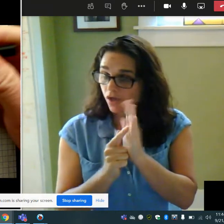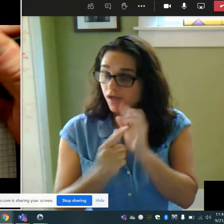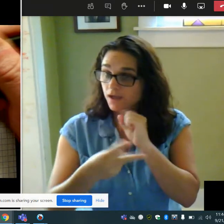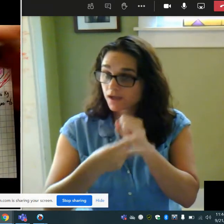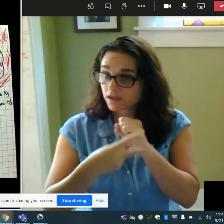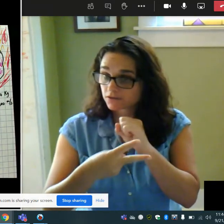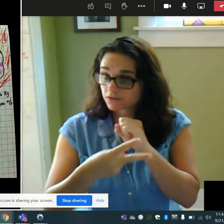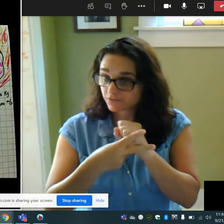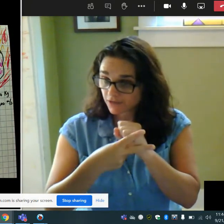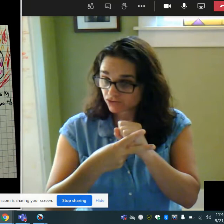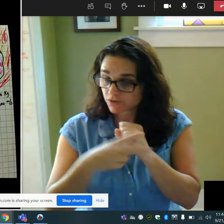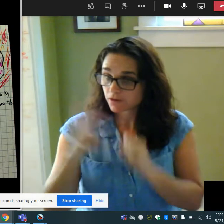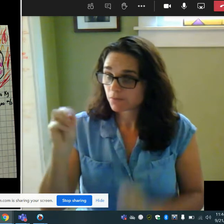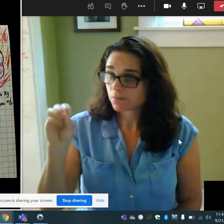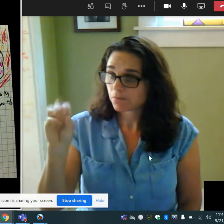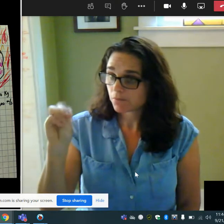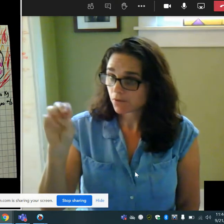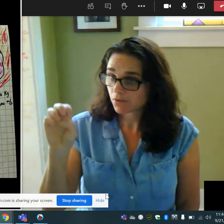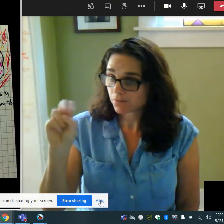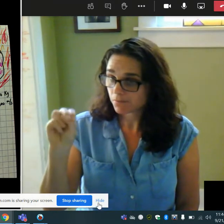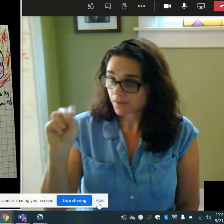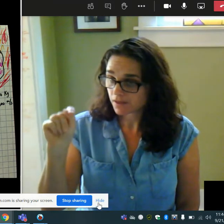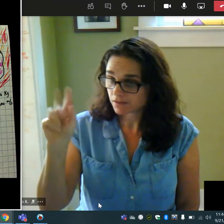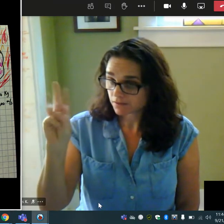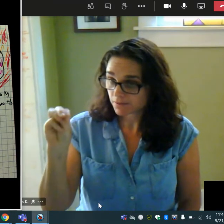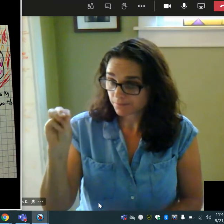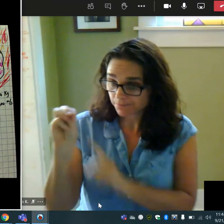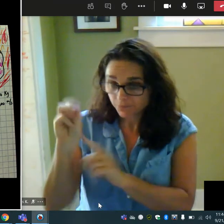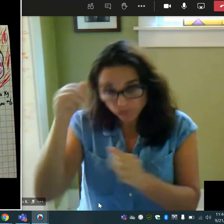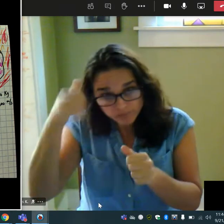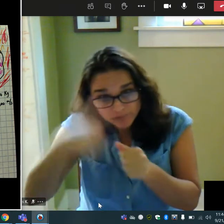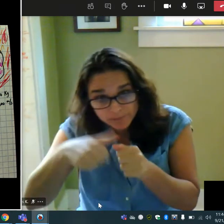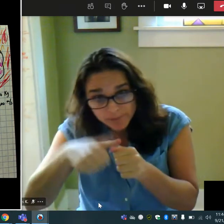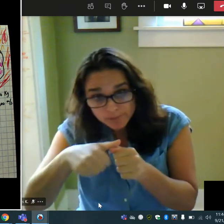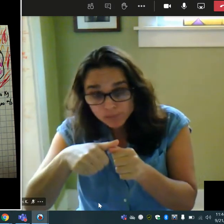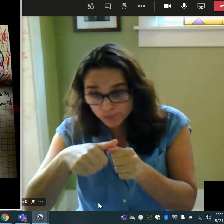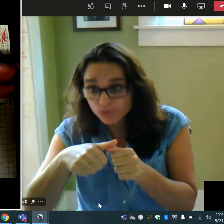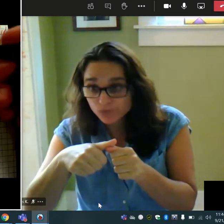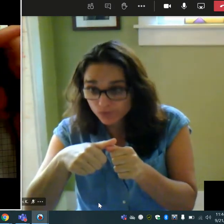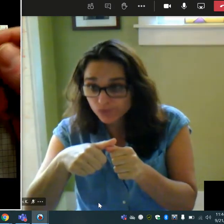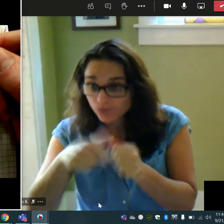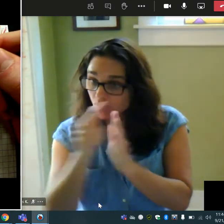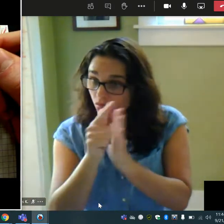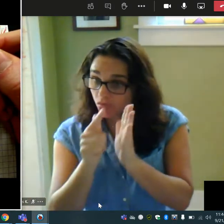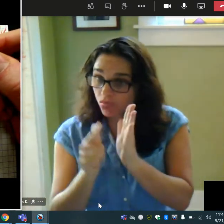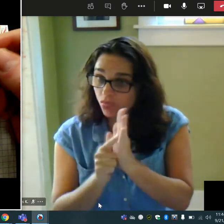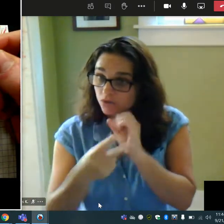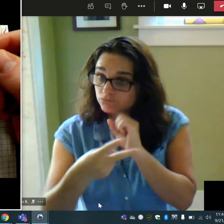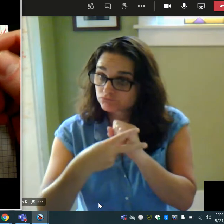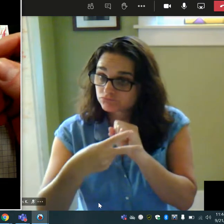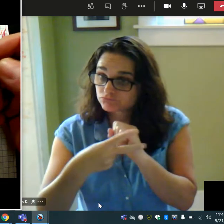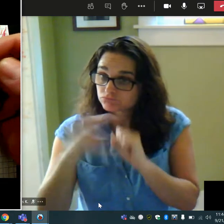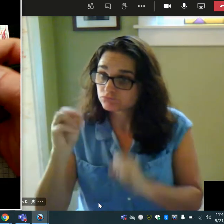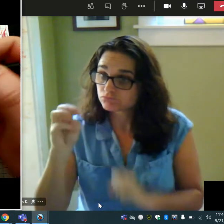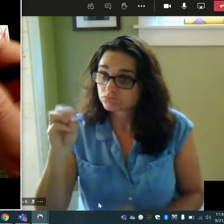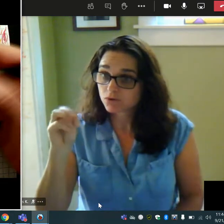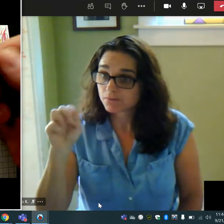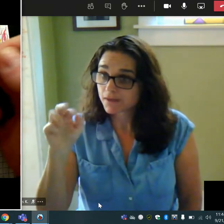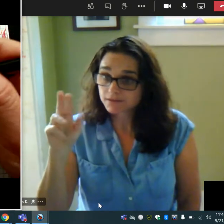of momentum. And as a reminder, the law of conservation of momentum tells us